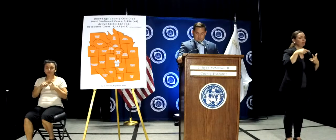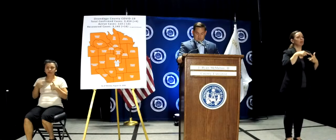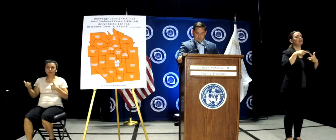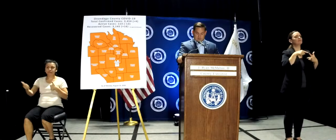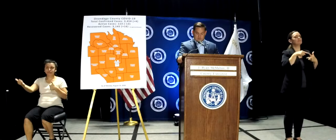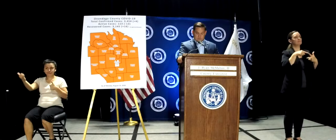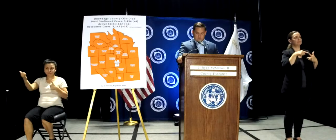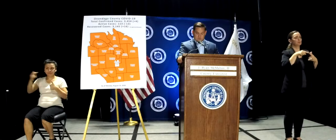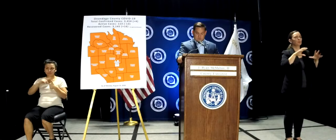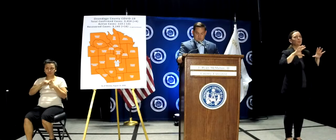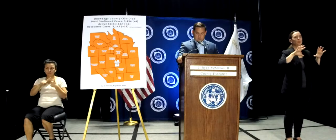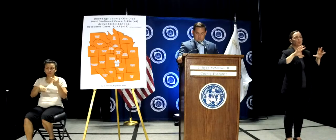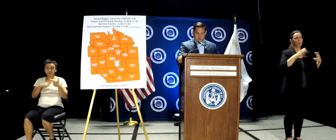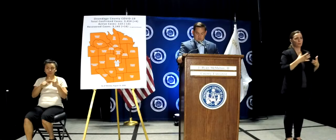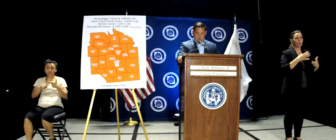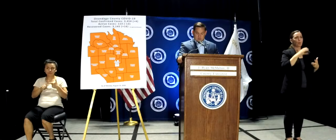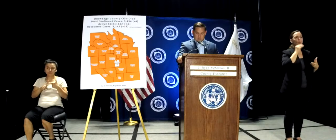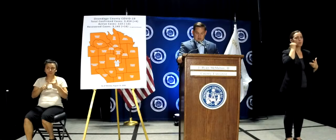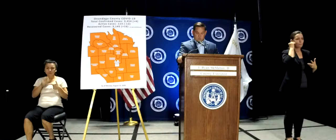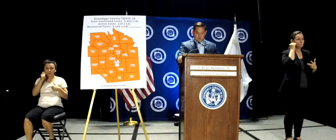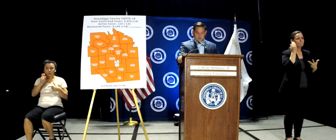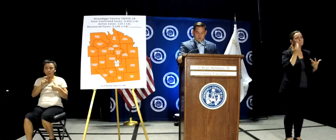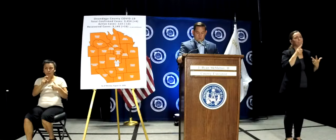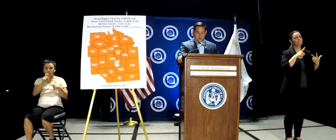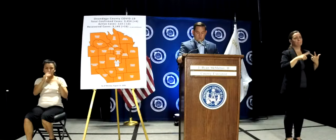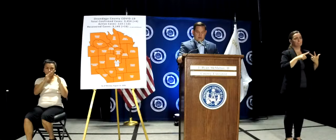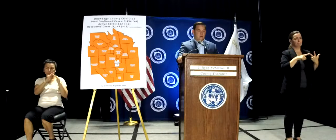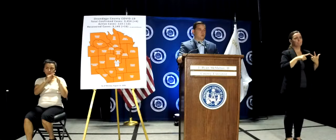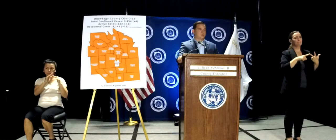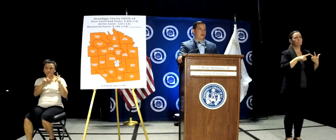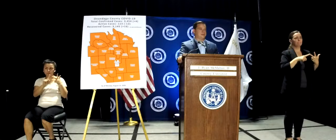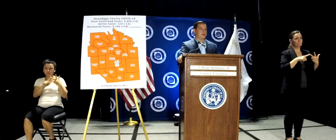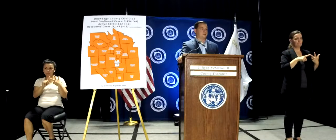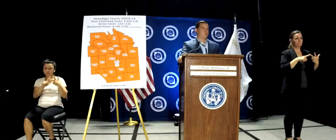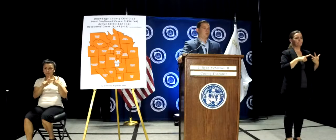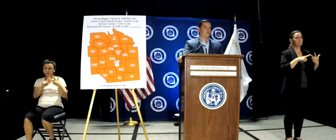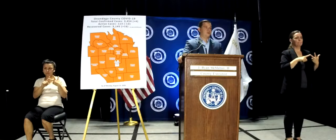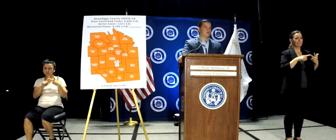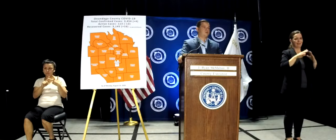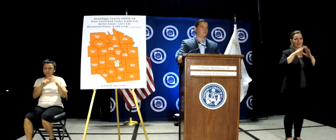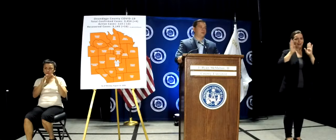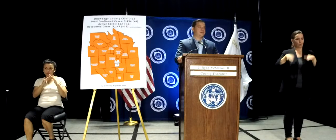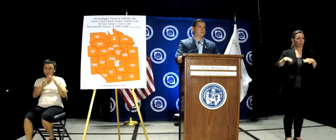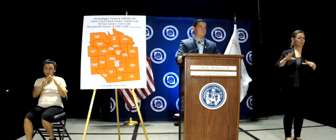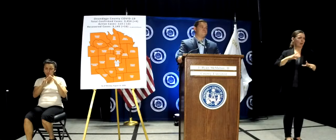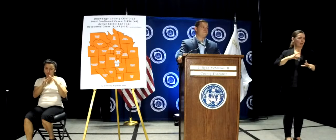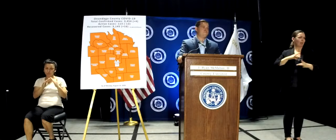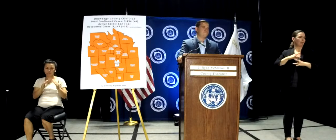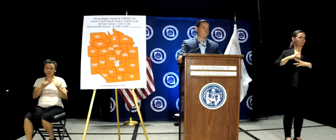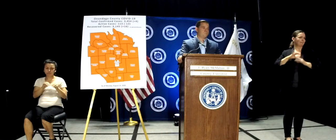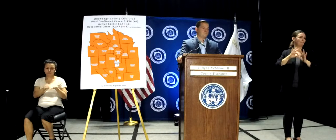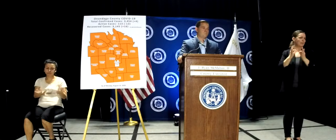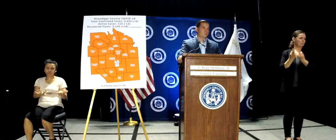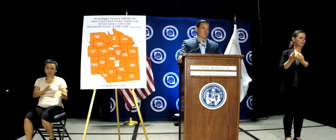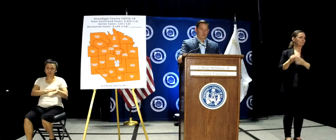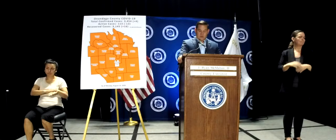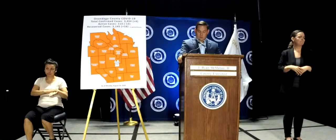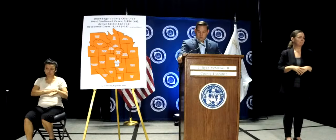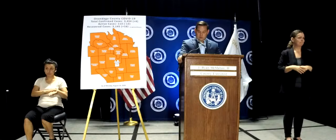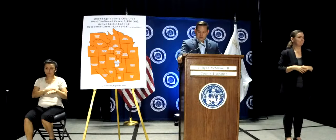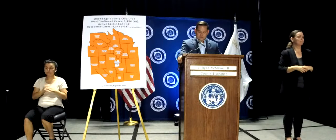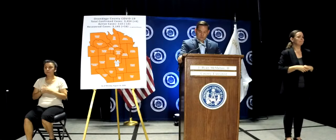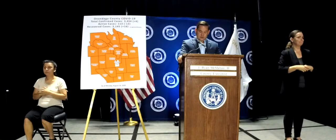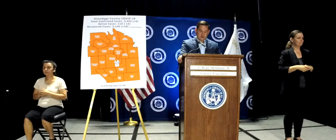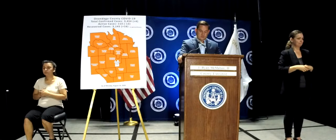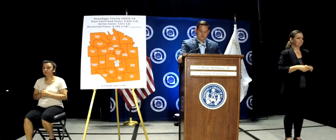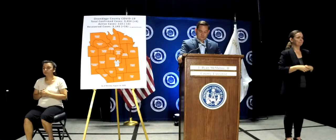a senior facility, and then 1 was a household contact of a previous confirmed case. So again, we're